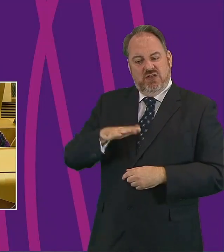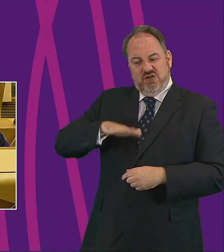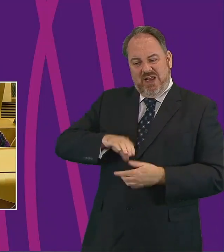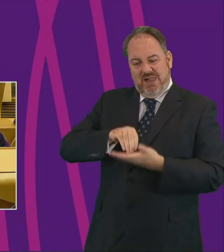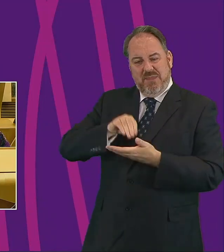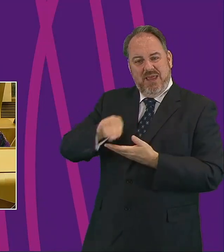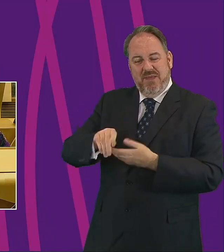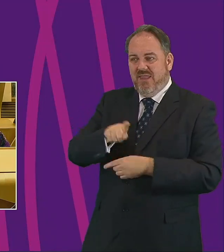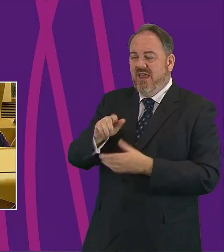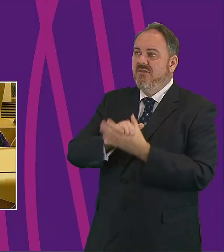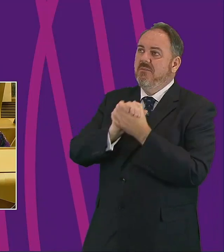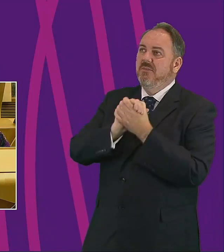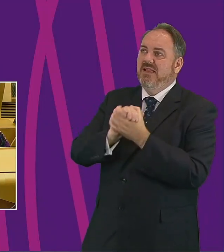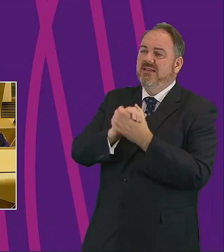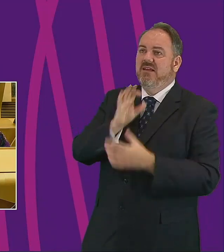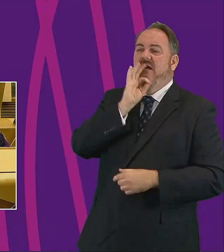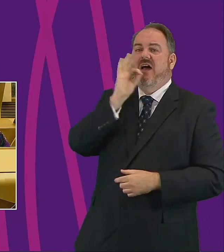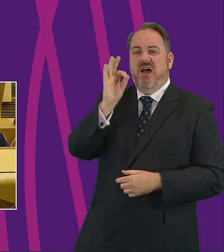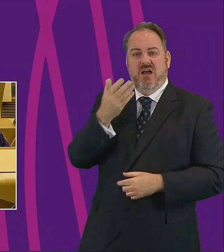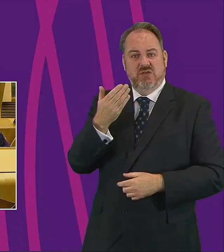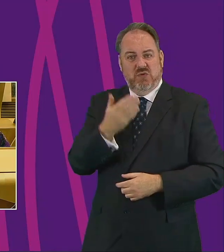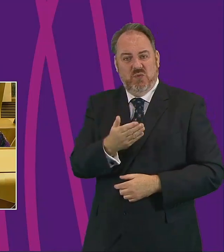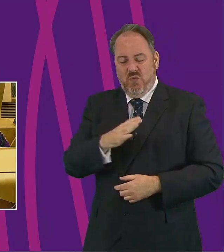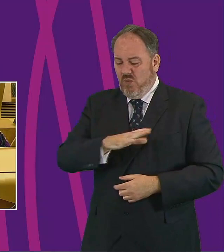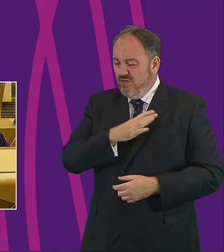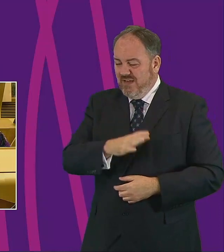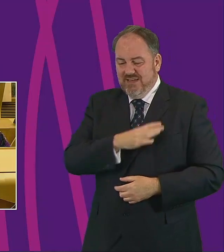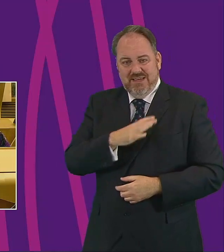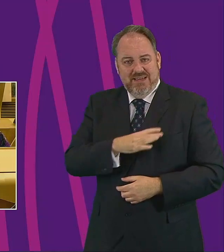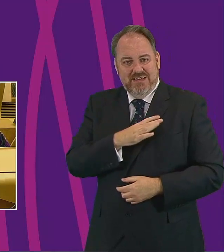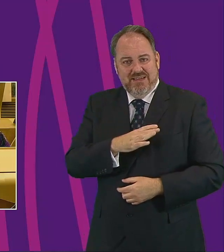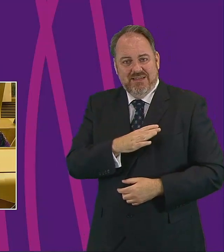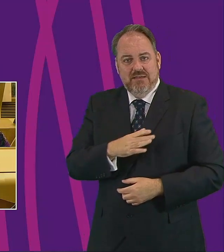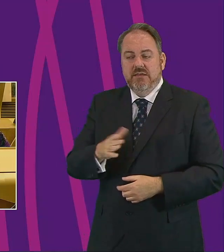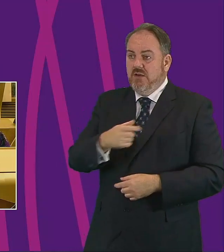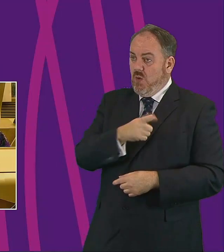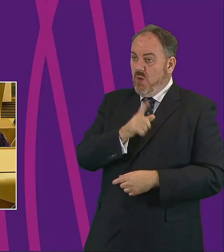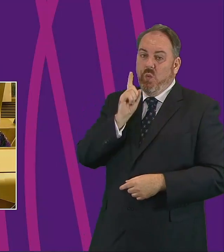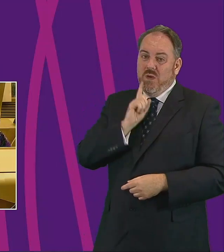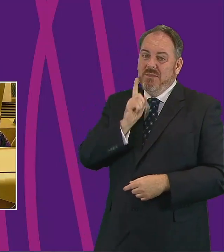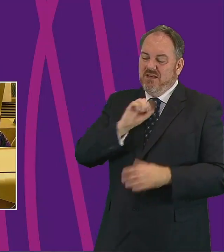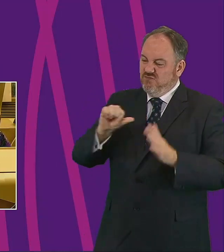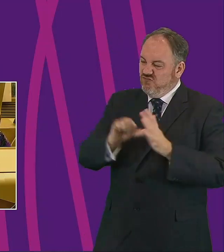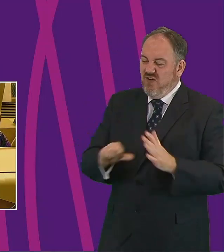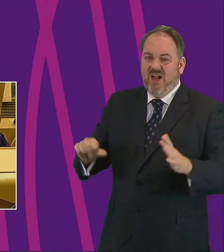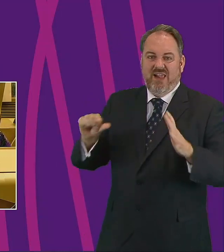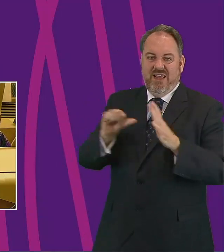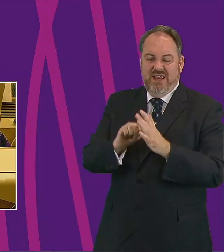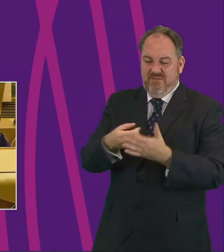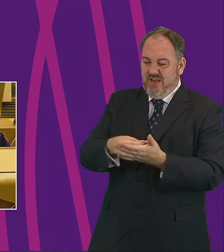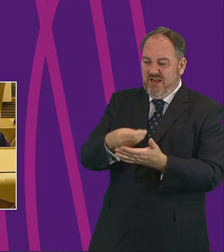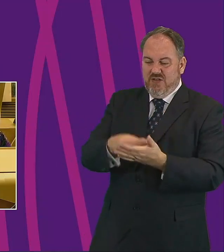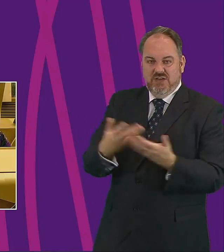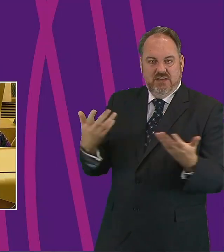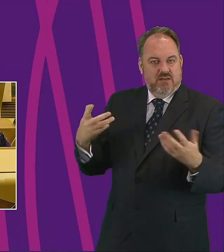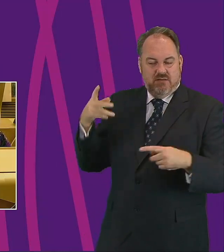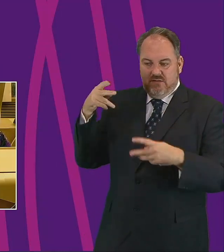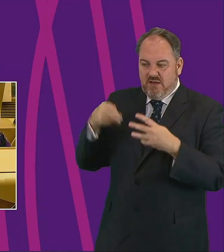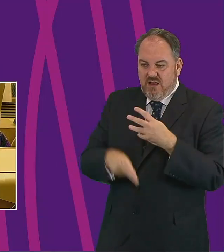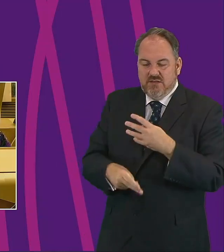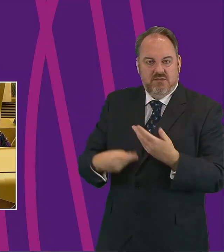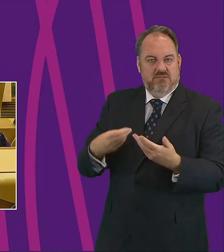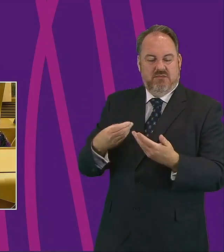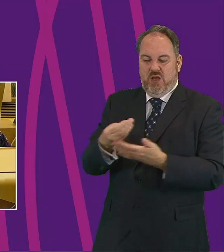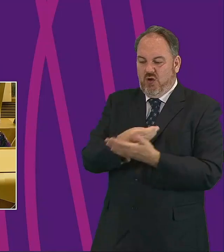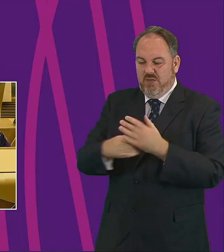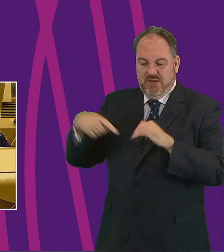to the First Minister, they argue, and I quote them, "Women have been particularly hard hit by the economic storm that has engulfed us,